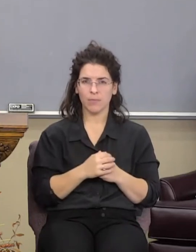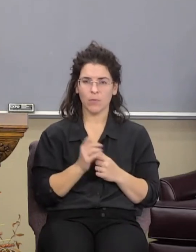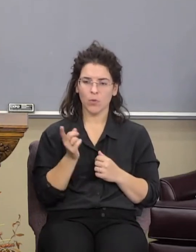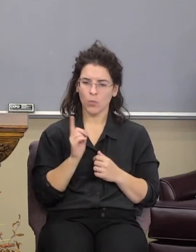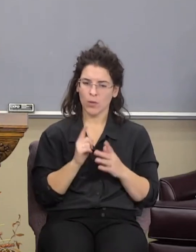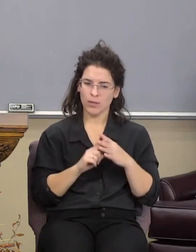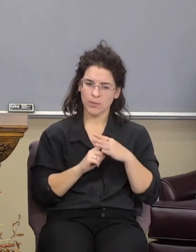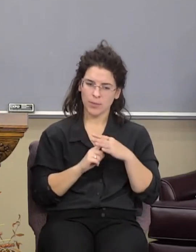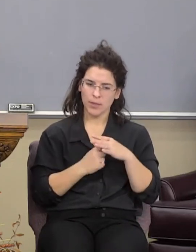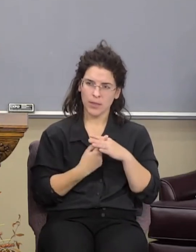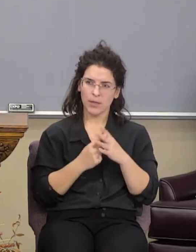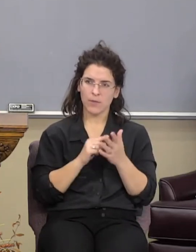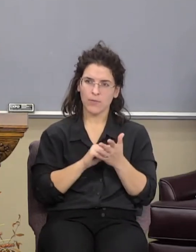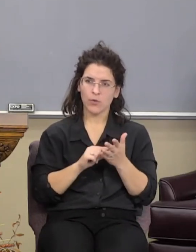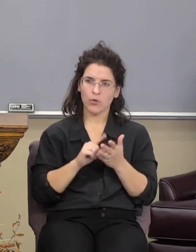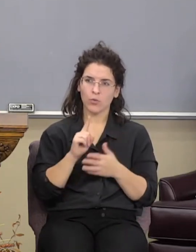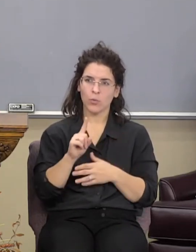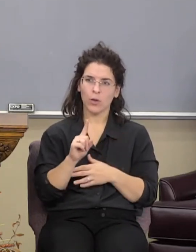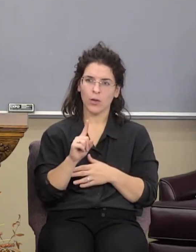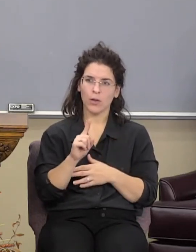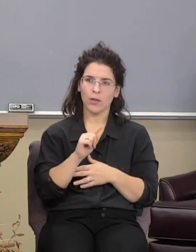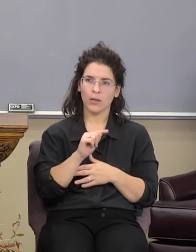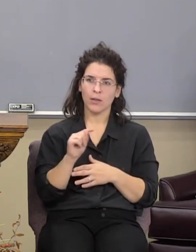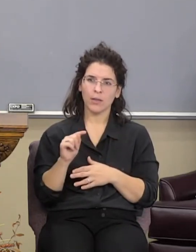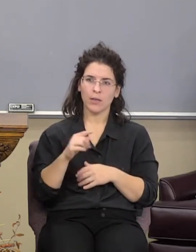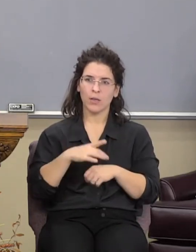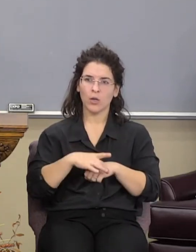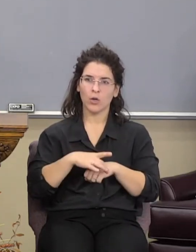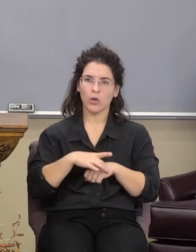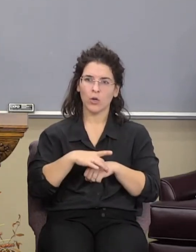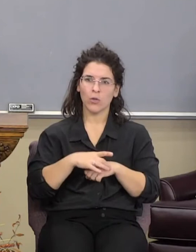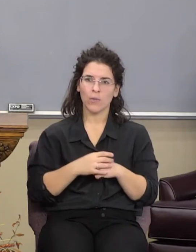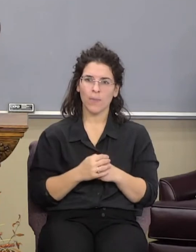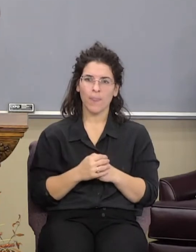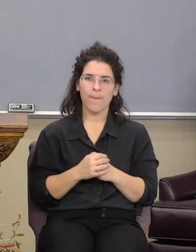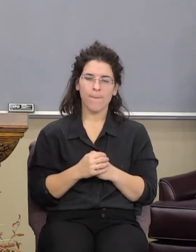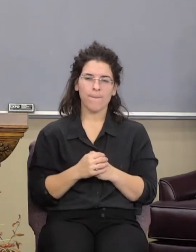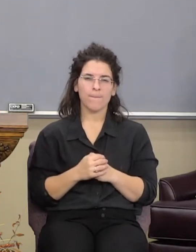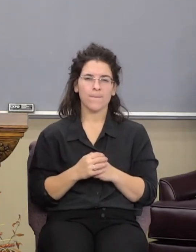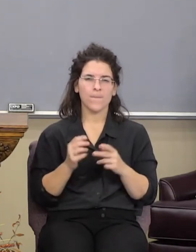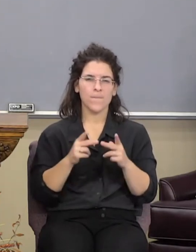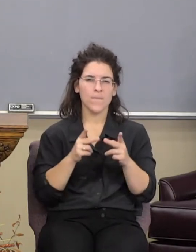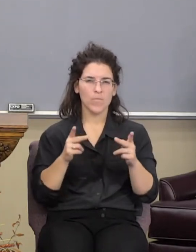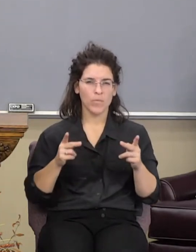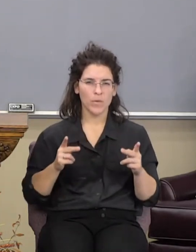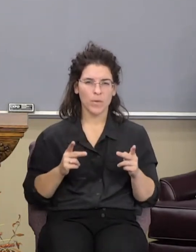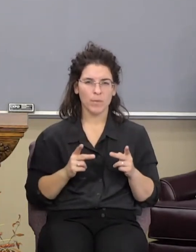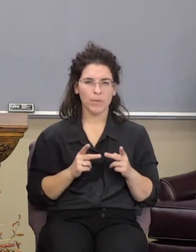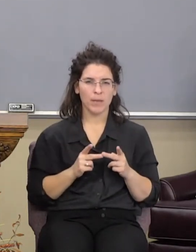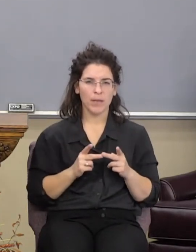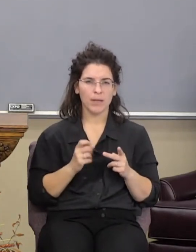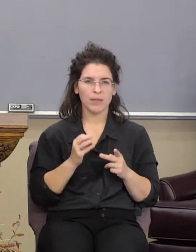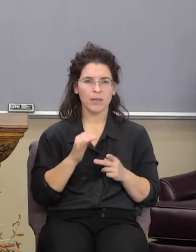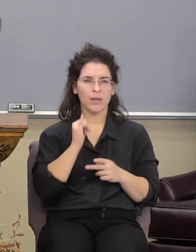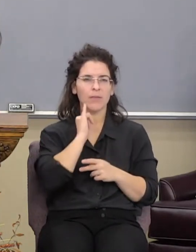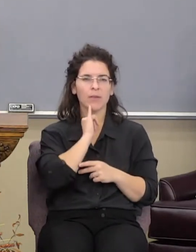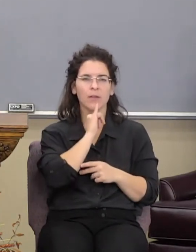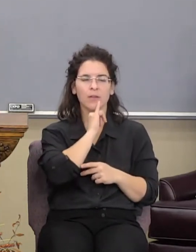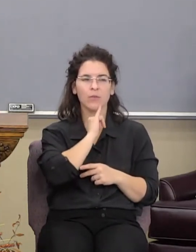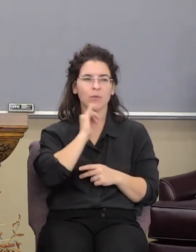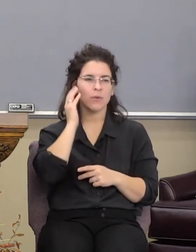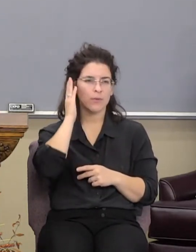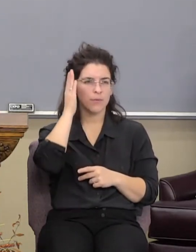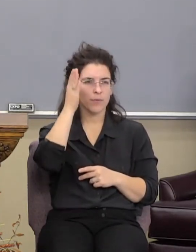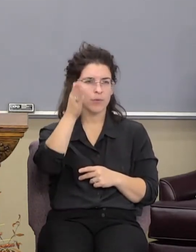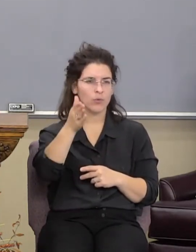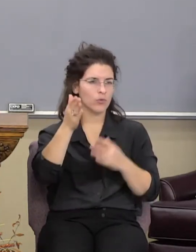it begin? Verse 1, the earth. So the place of Israel's